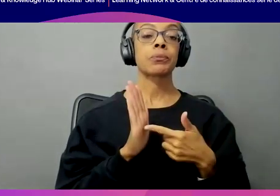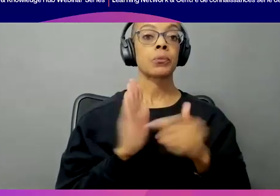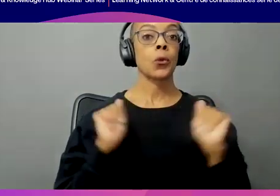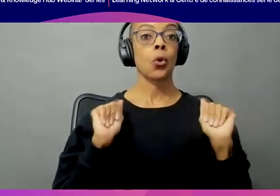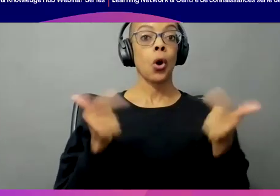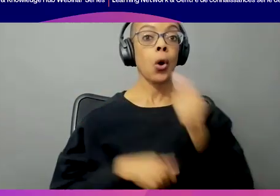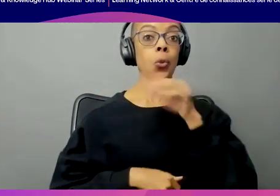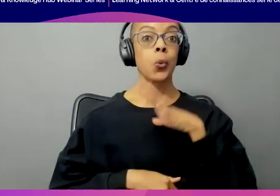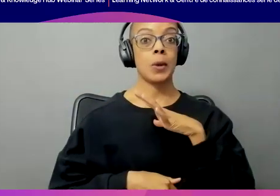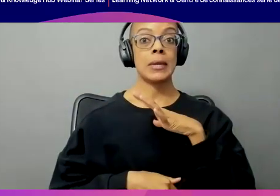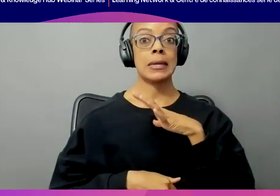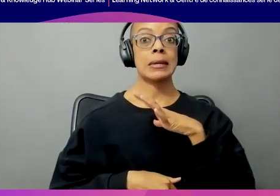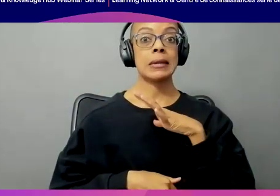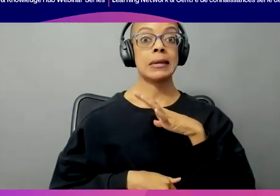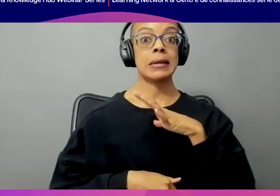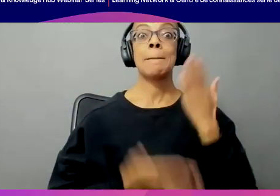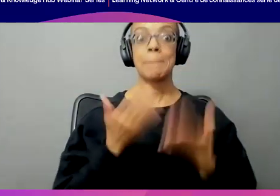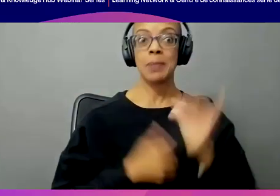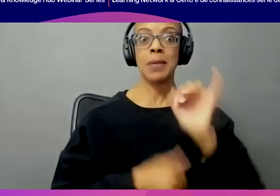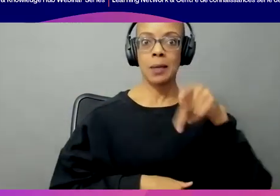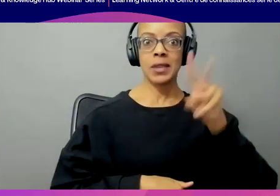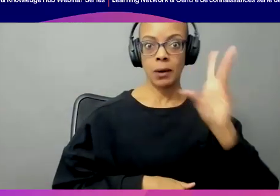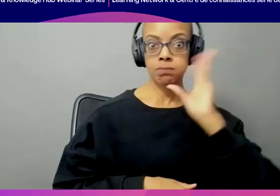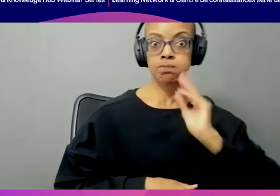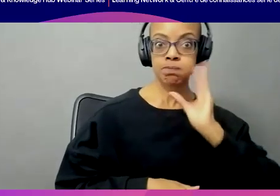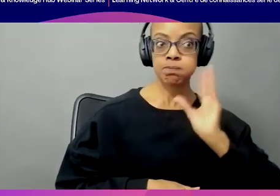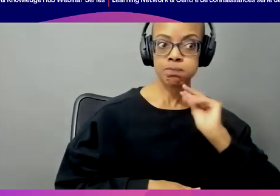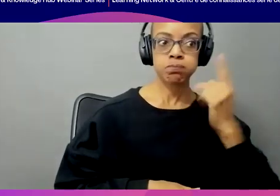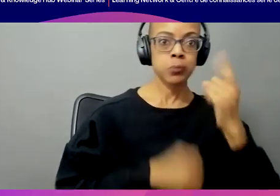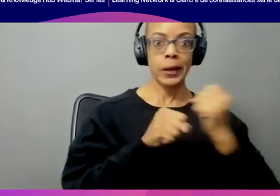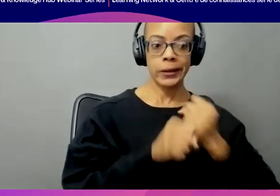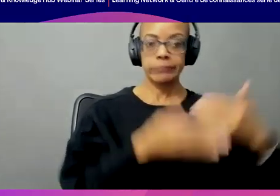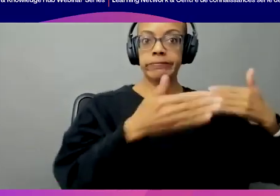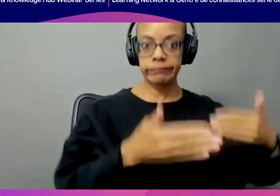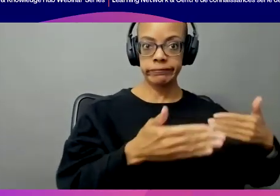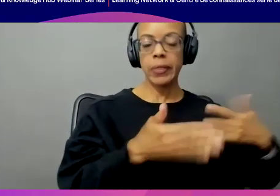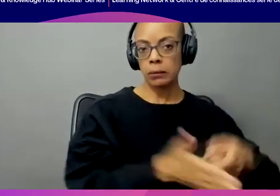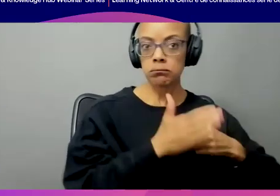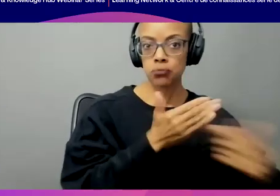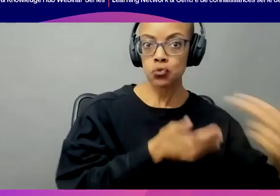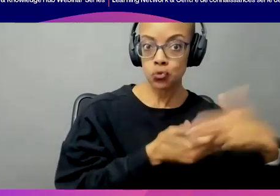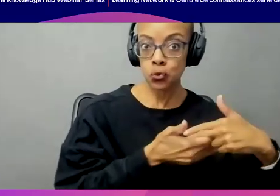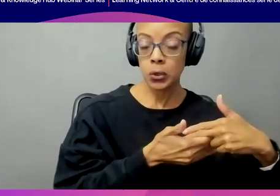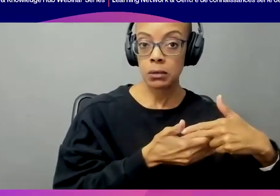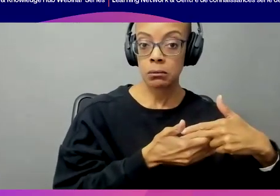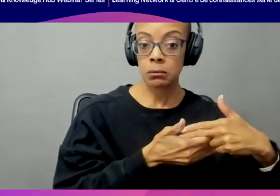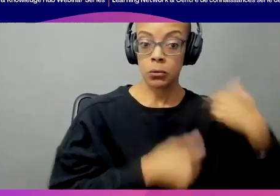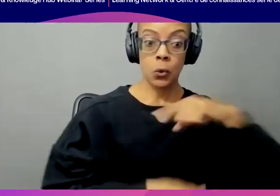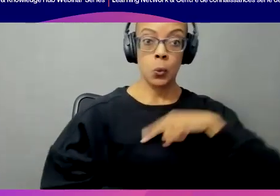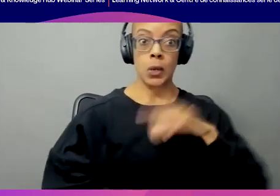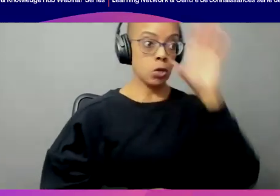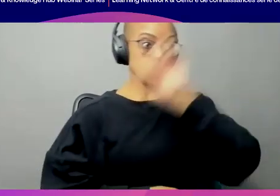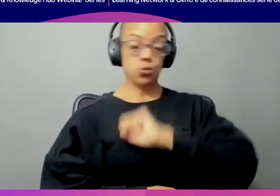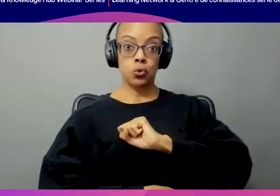joined the group who may have had an IPV experience in the last year, which was the criterion, were